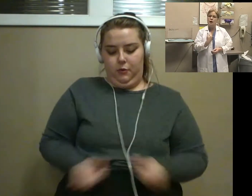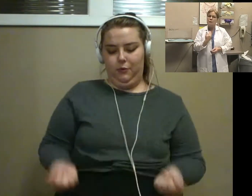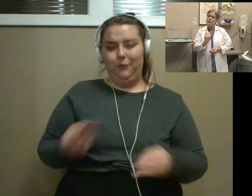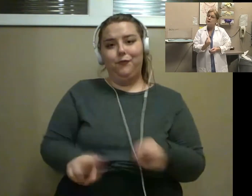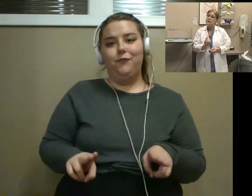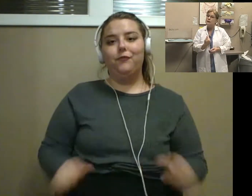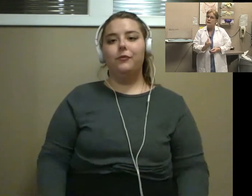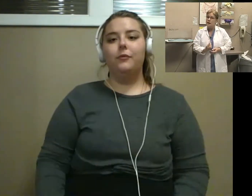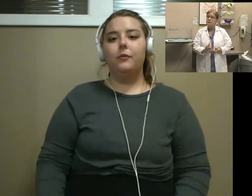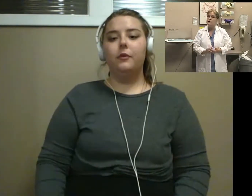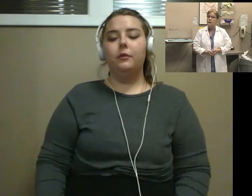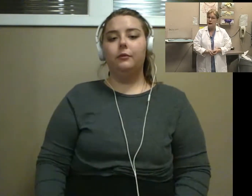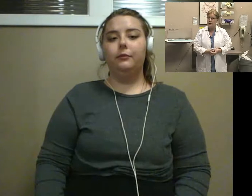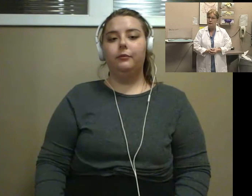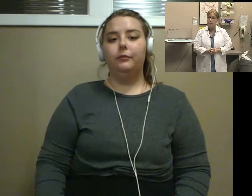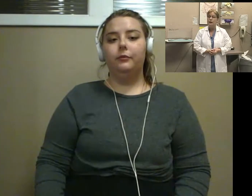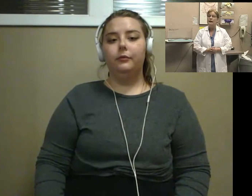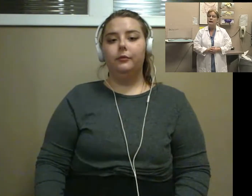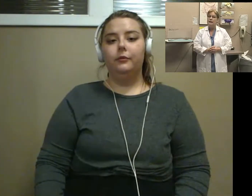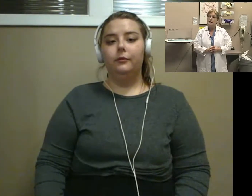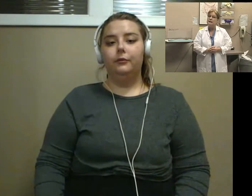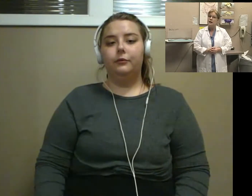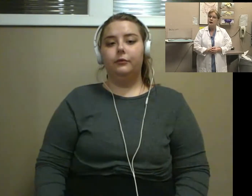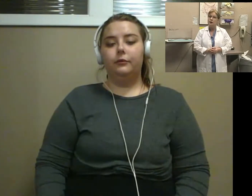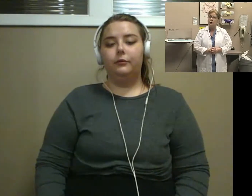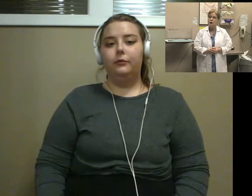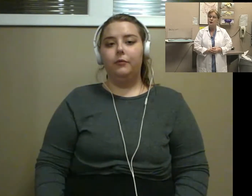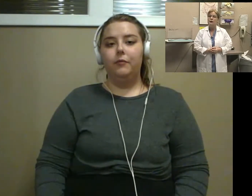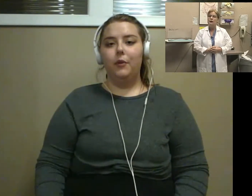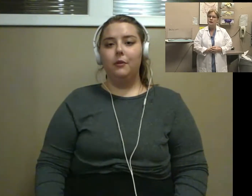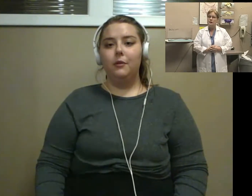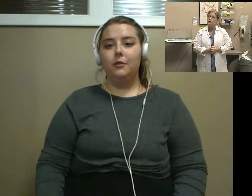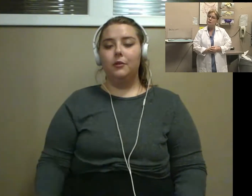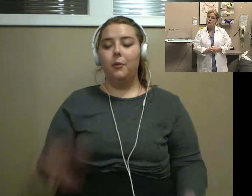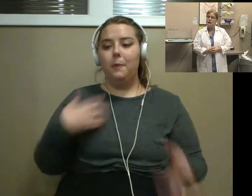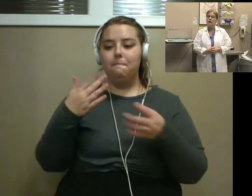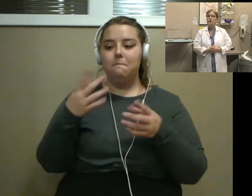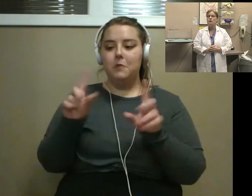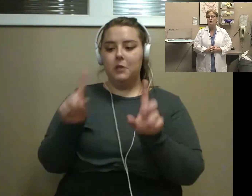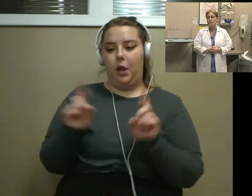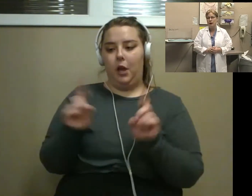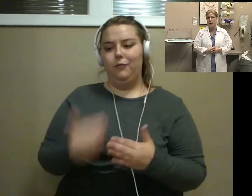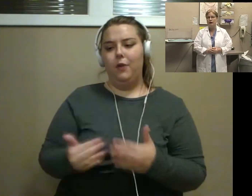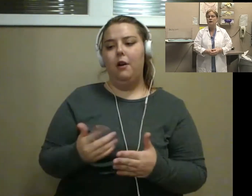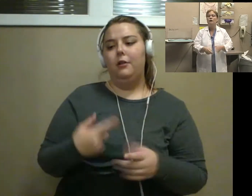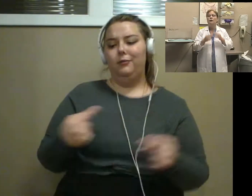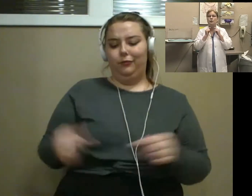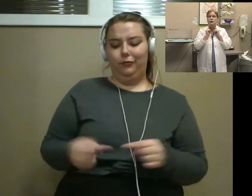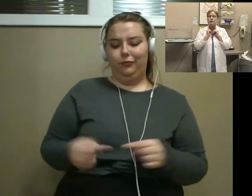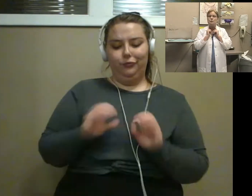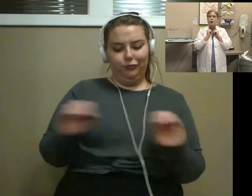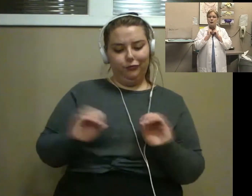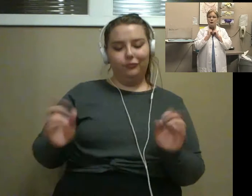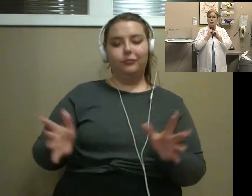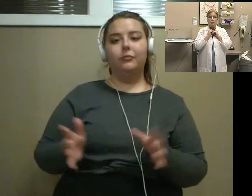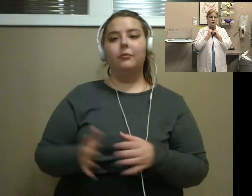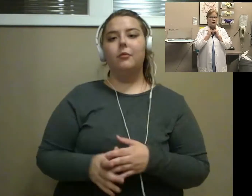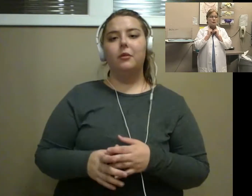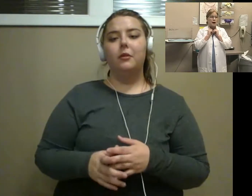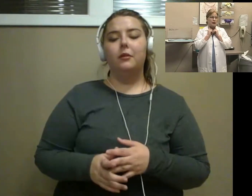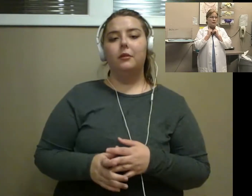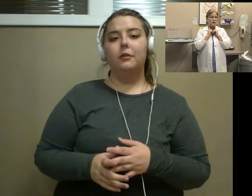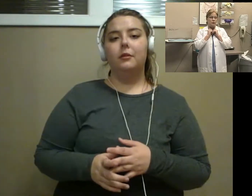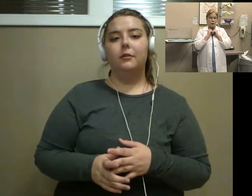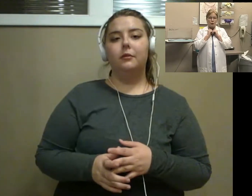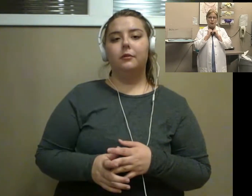are not because the exam is painful. It does not hurt. These two medications combine with a spray we use